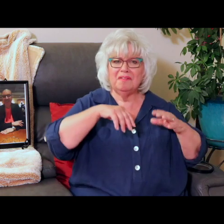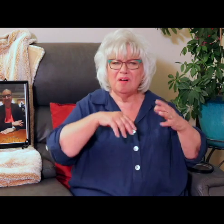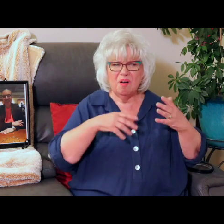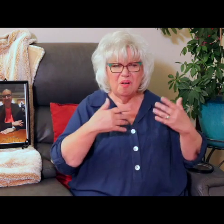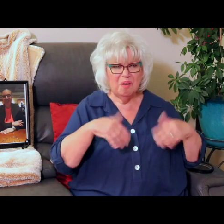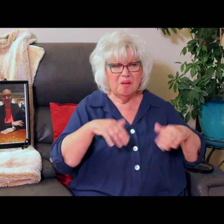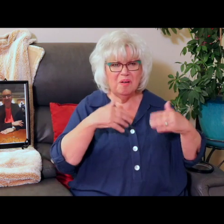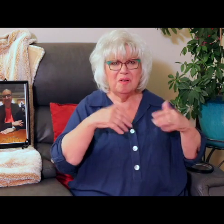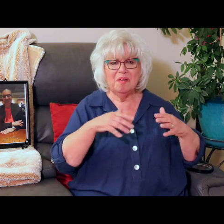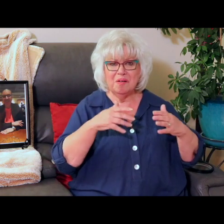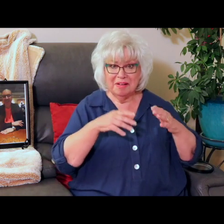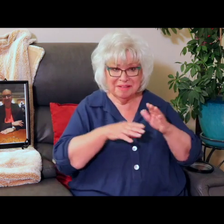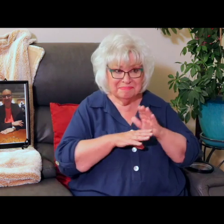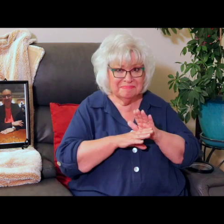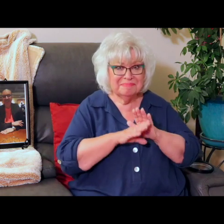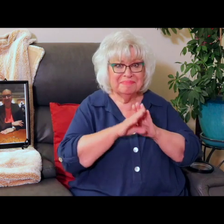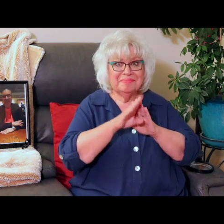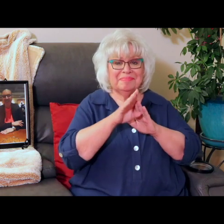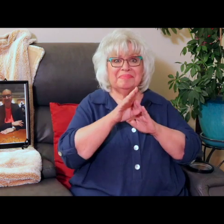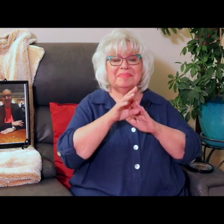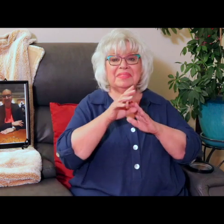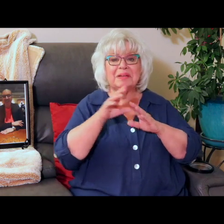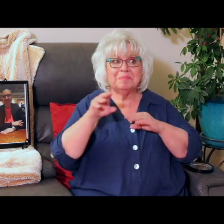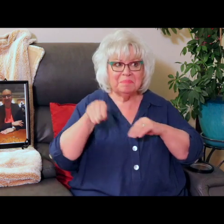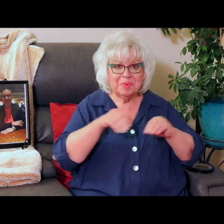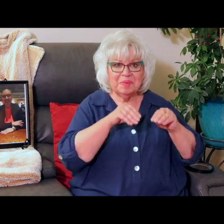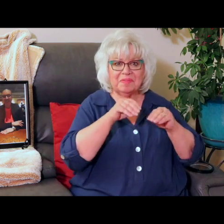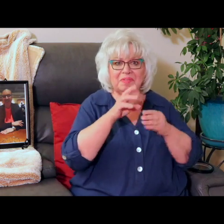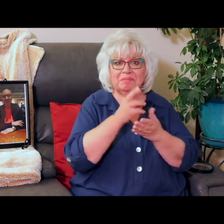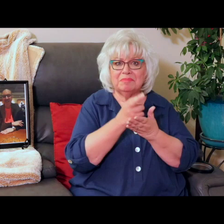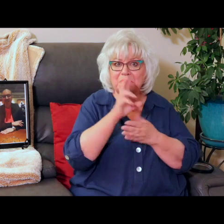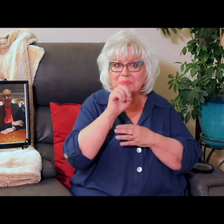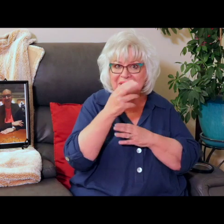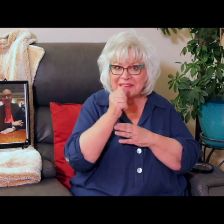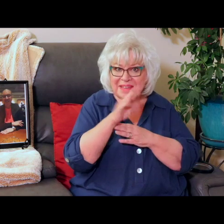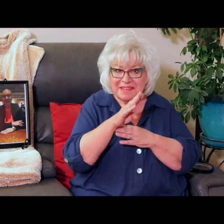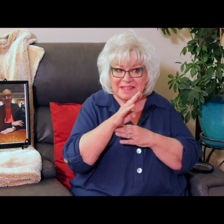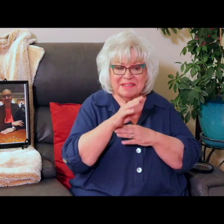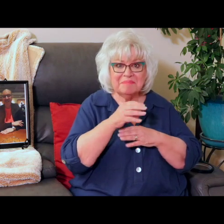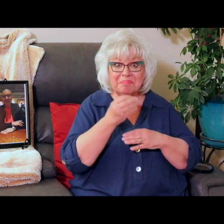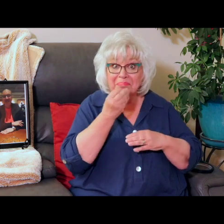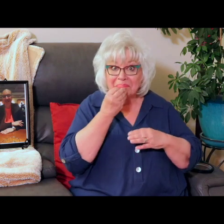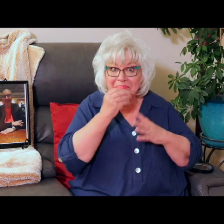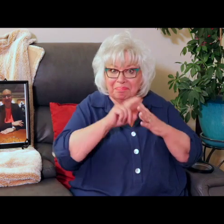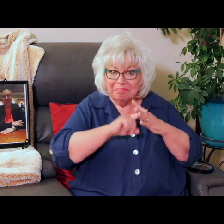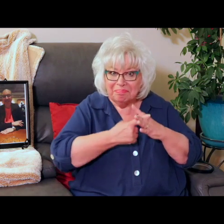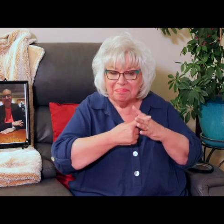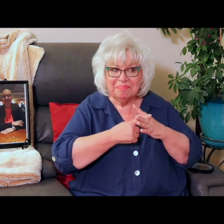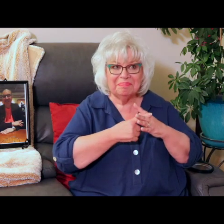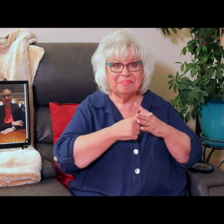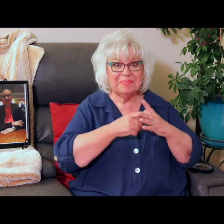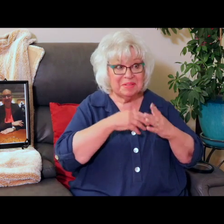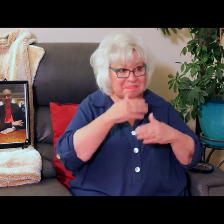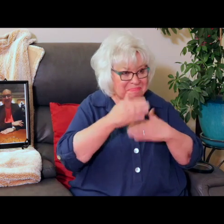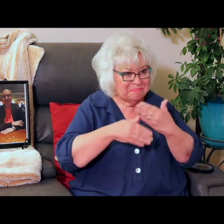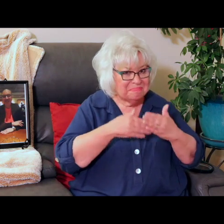couldn't, but his left hand he could move. And he got better. He went to rehab. He started to be able to